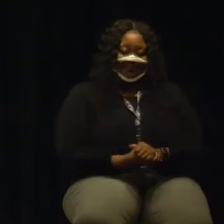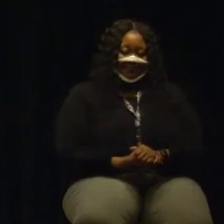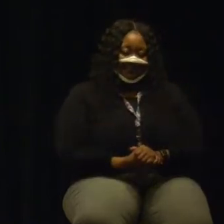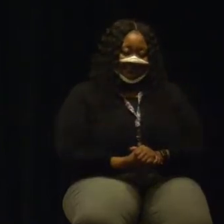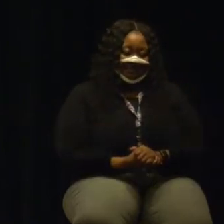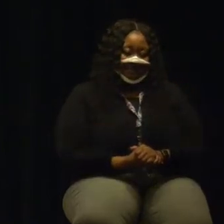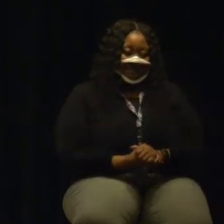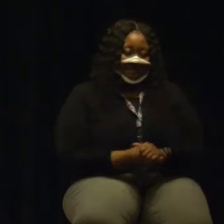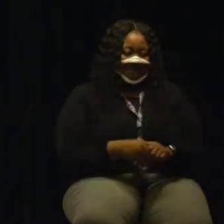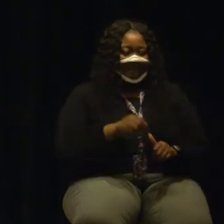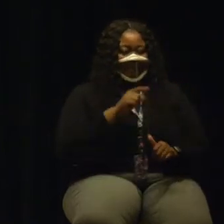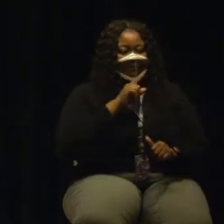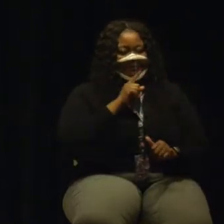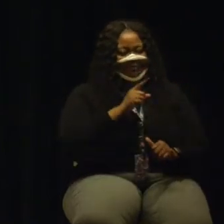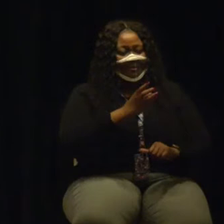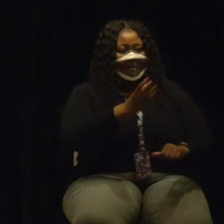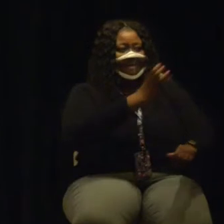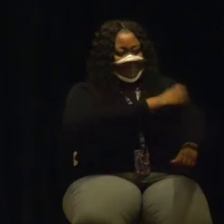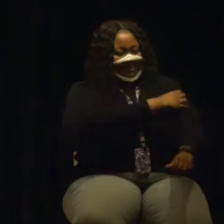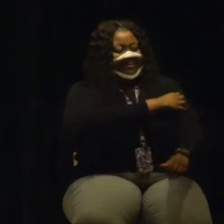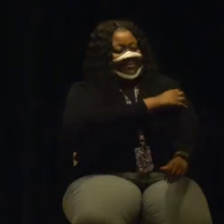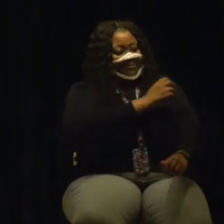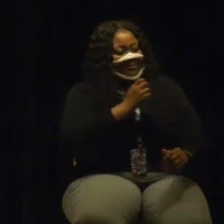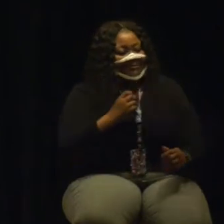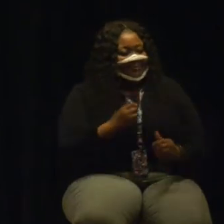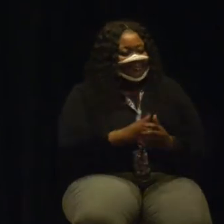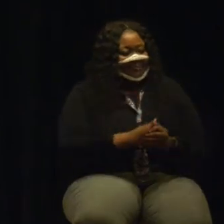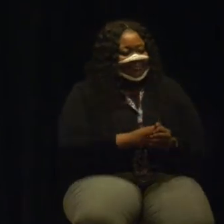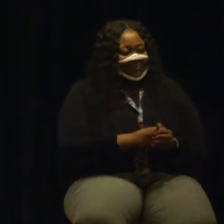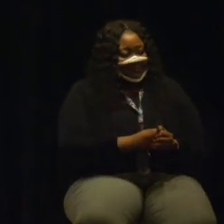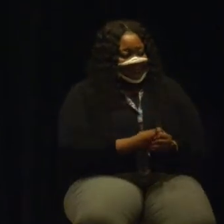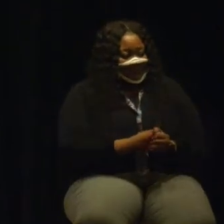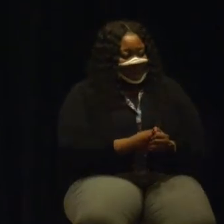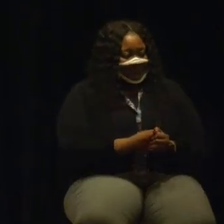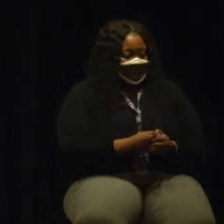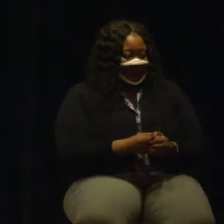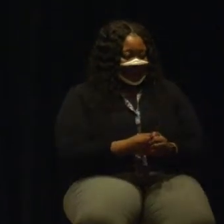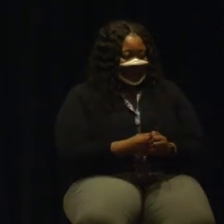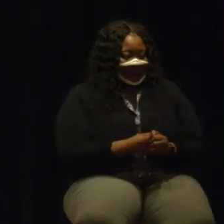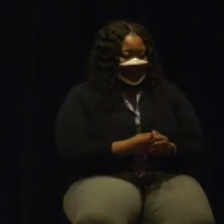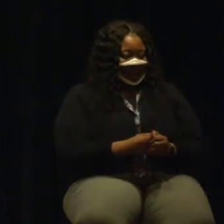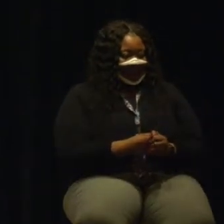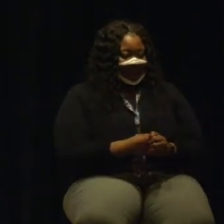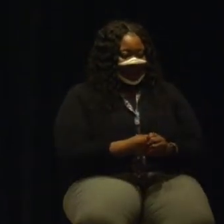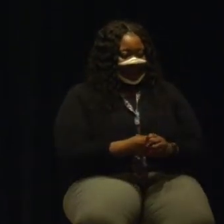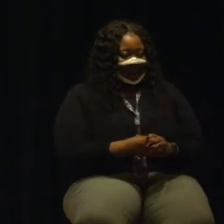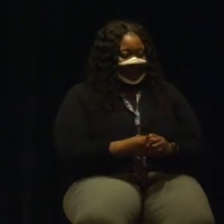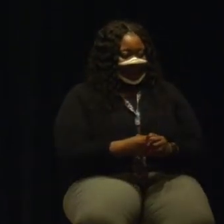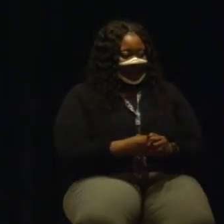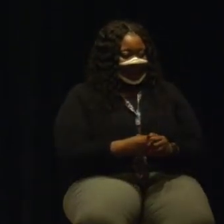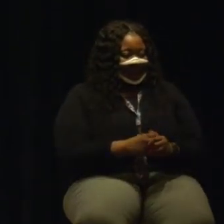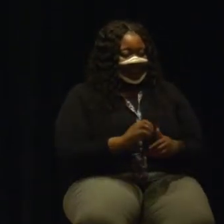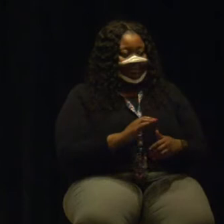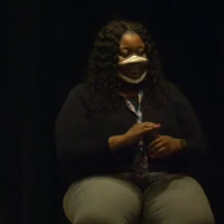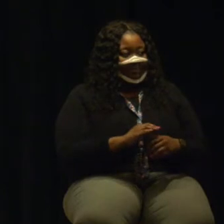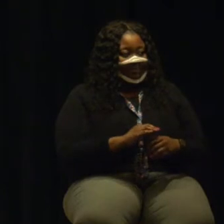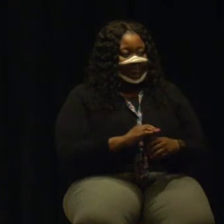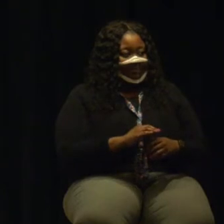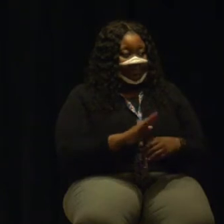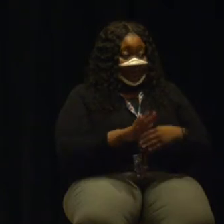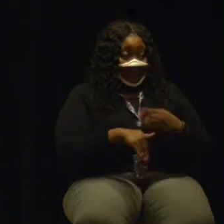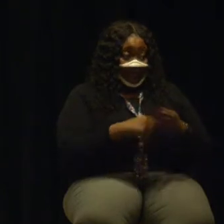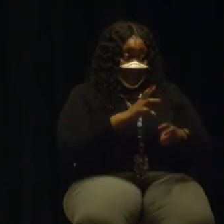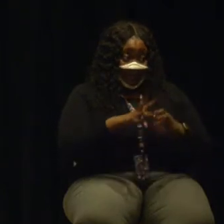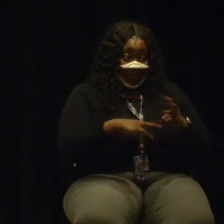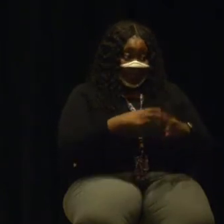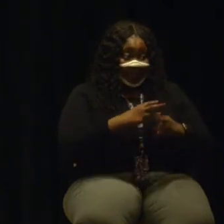It's such a powerful thing to think about, like, mm-hmm. this man, that the whole world that he was, that this was the champion